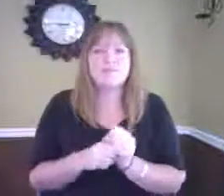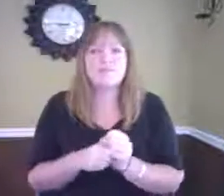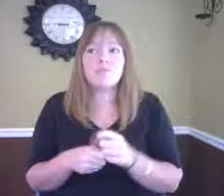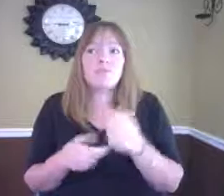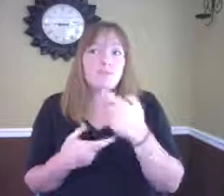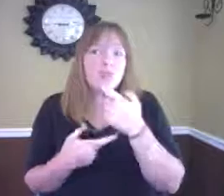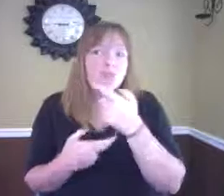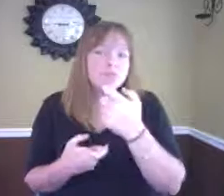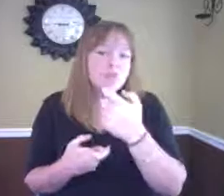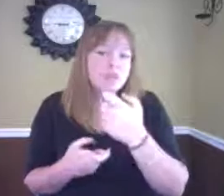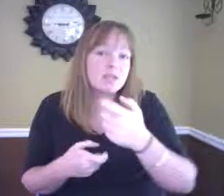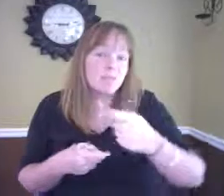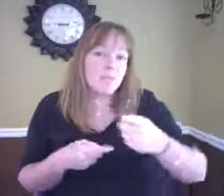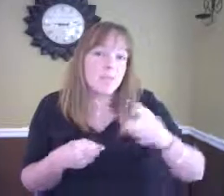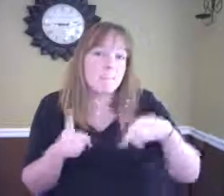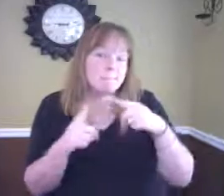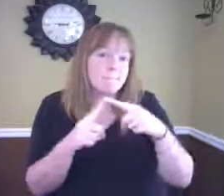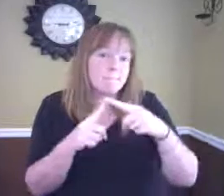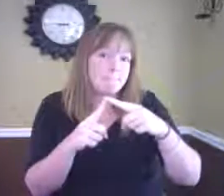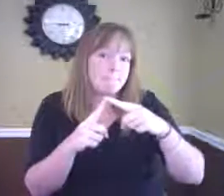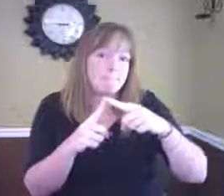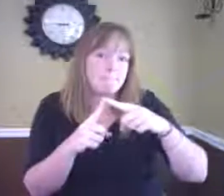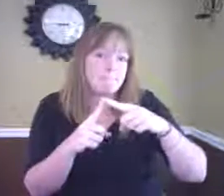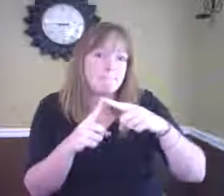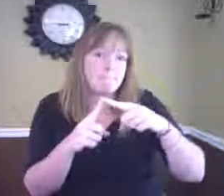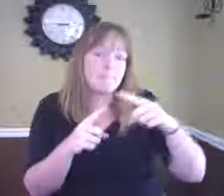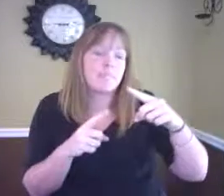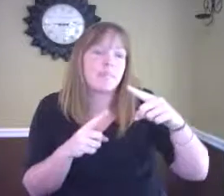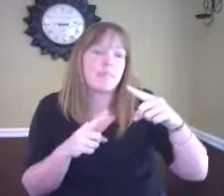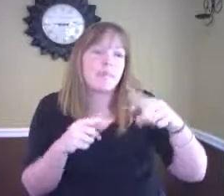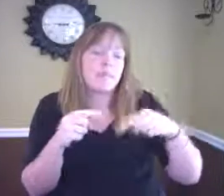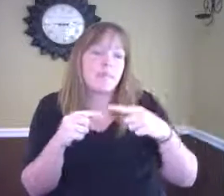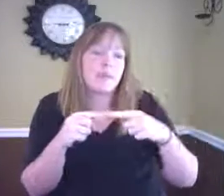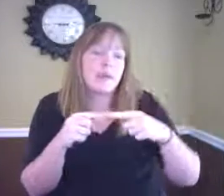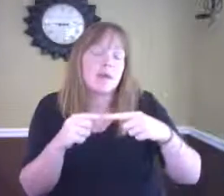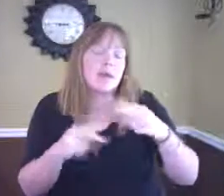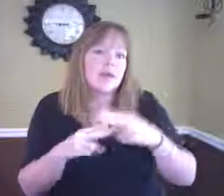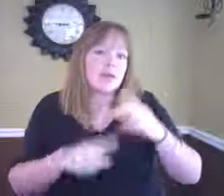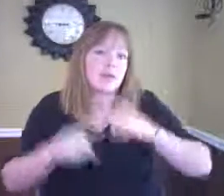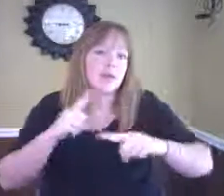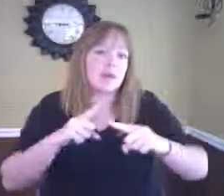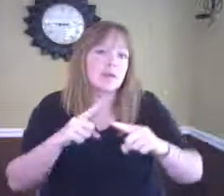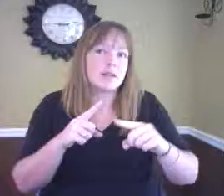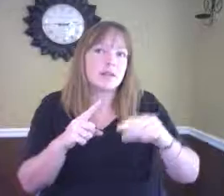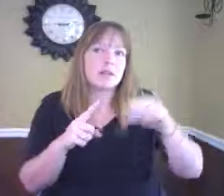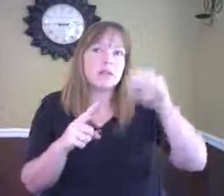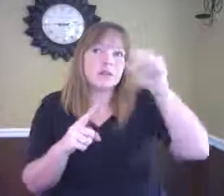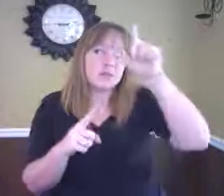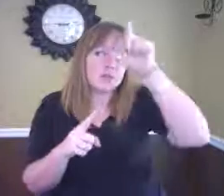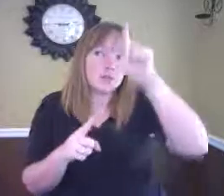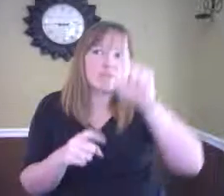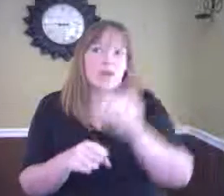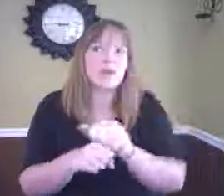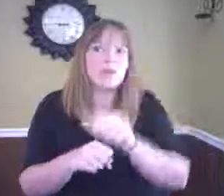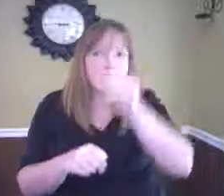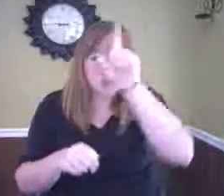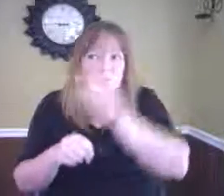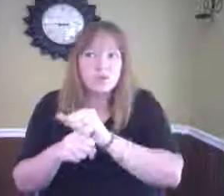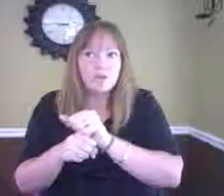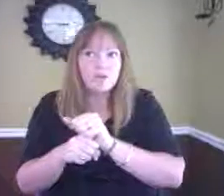about sign names is that there's a cultural tradition where someone cannot create their own sign name, and